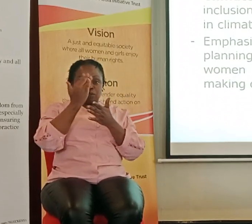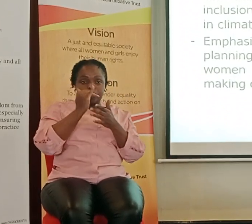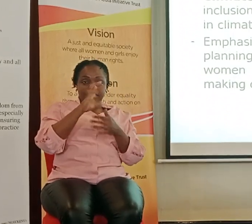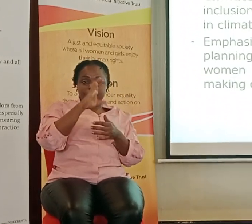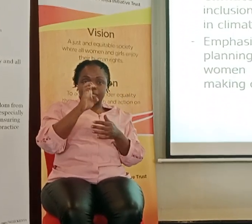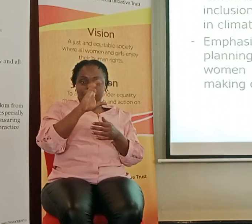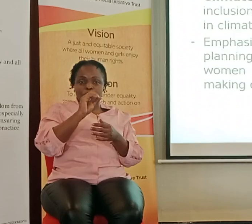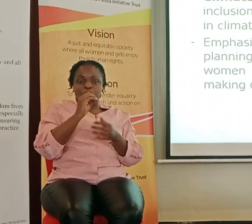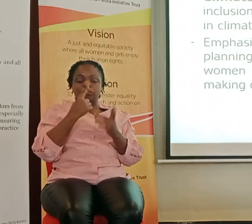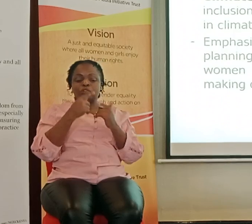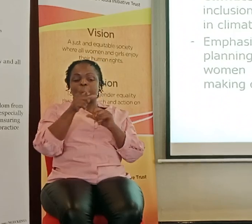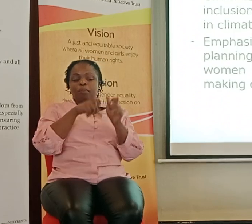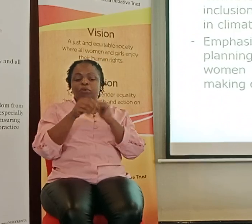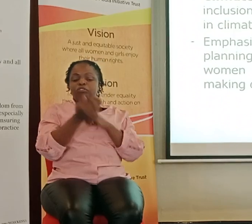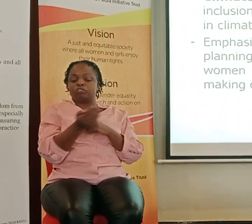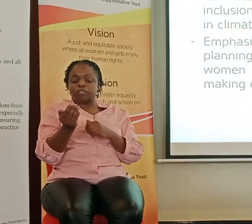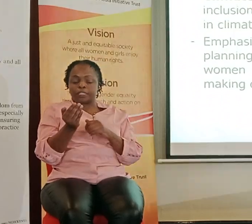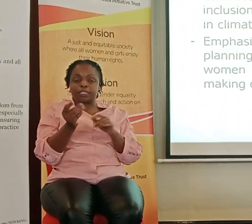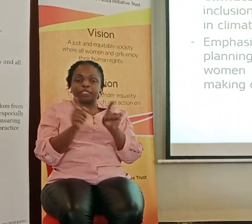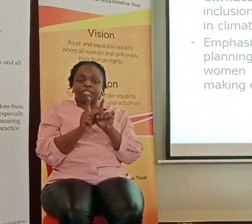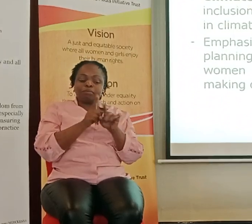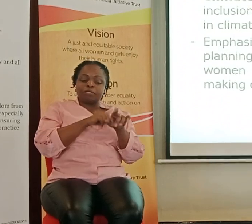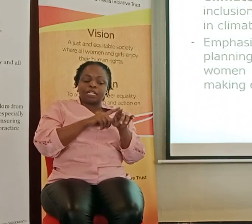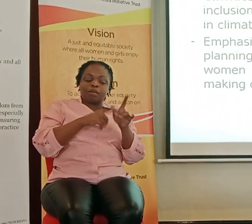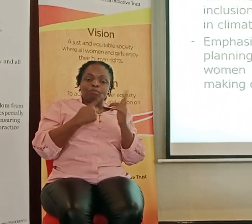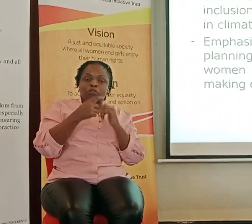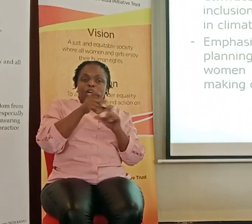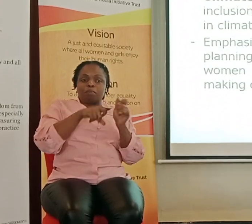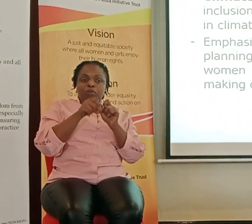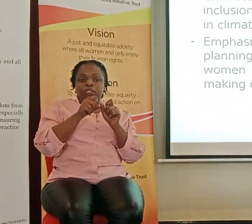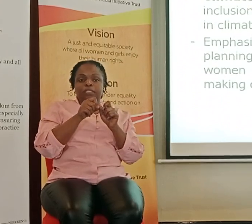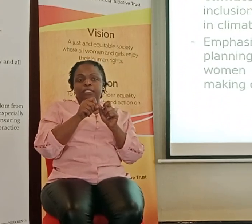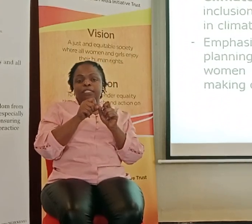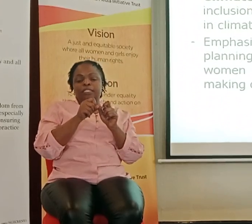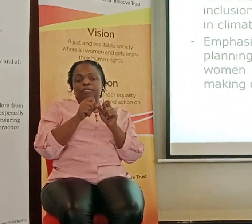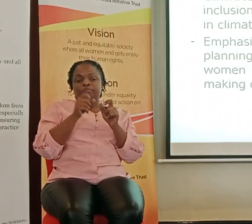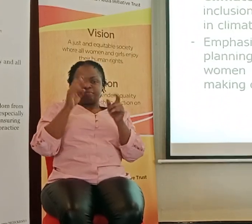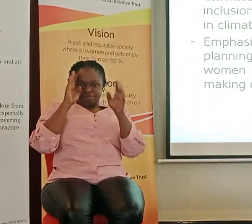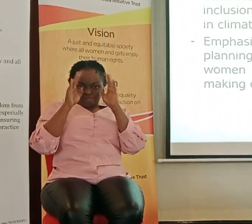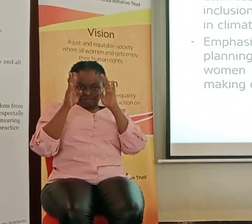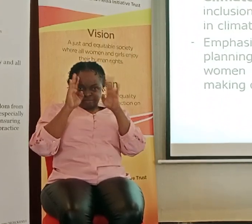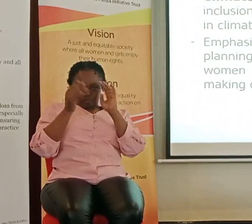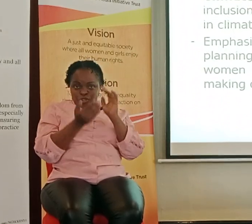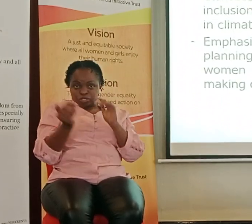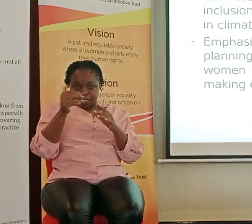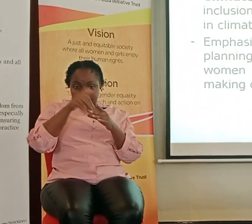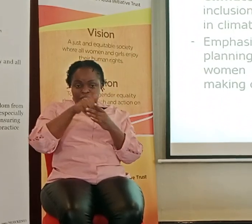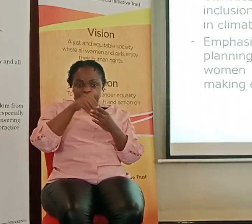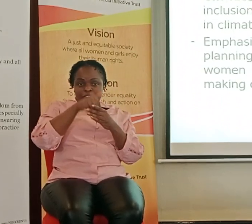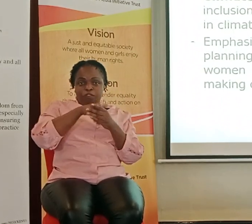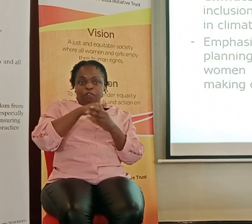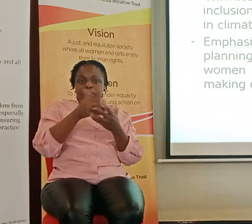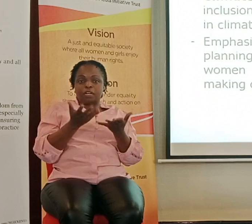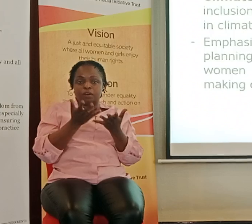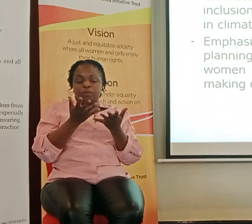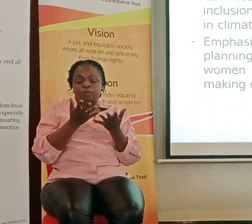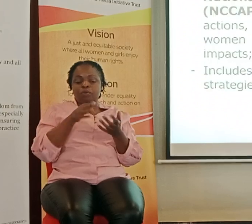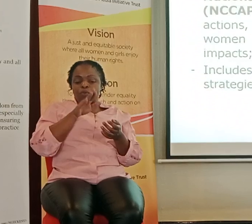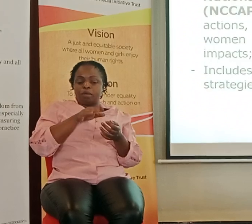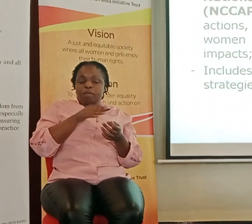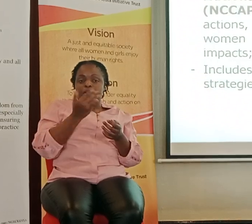we talk about interventions, how are children involved, how are the young people involved, men, women,